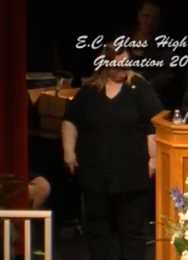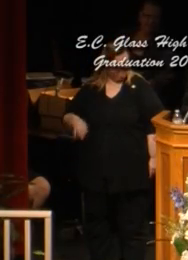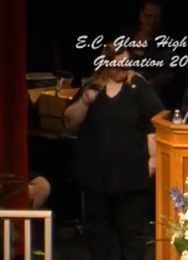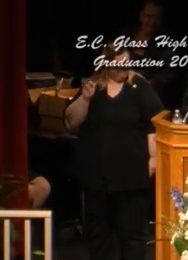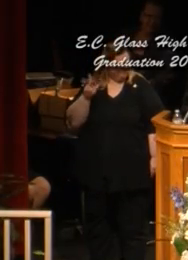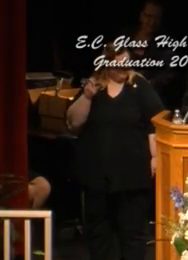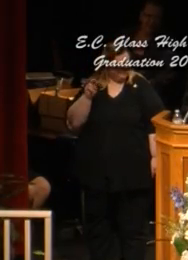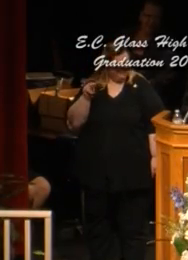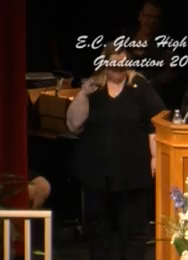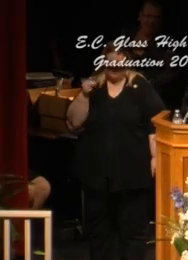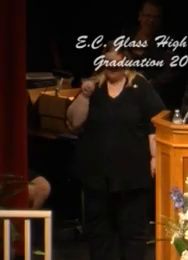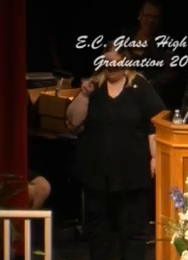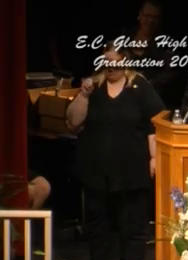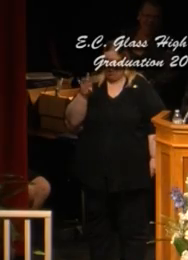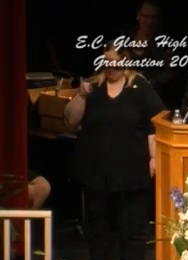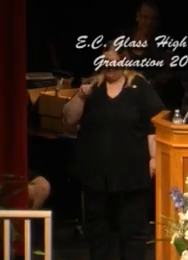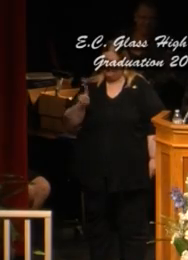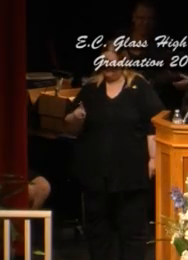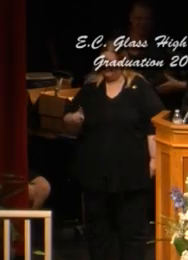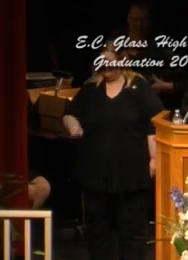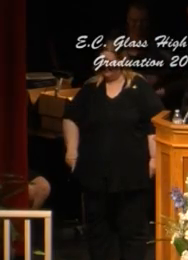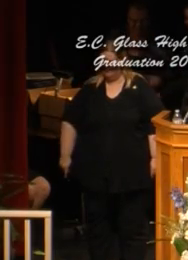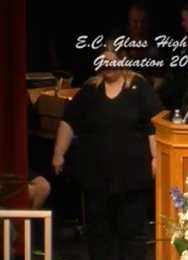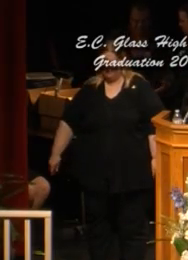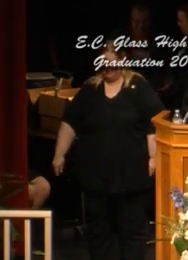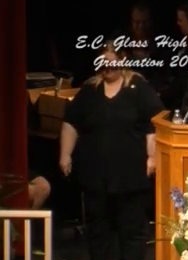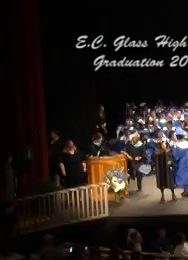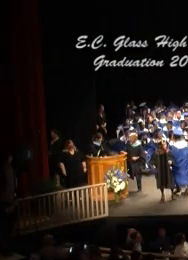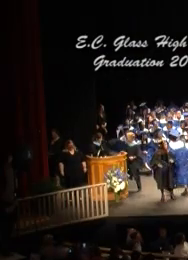Jackson Alexander Hanowitz.